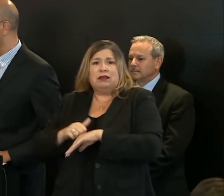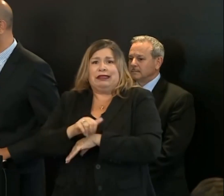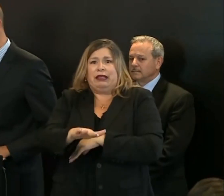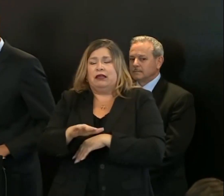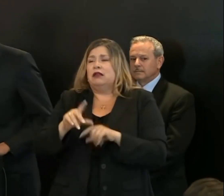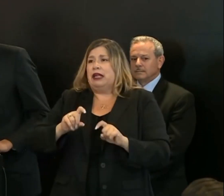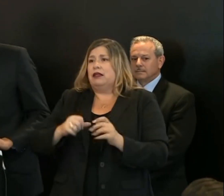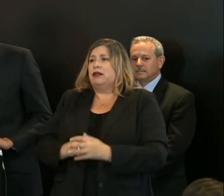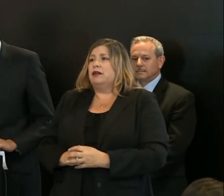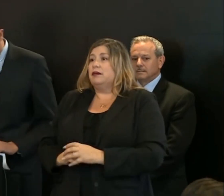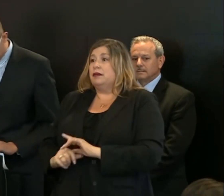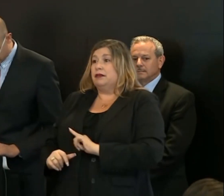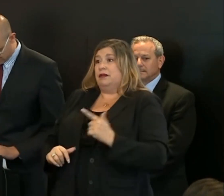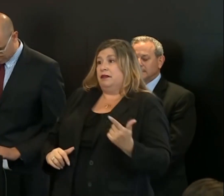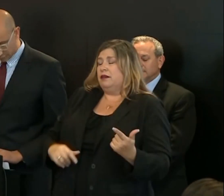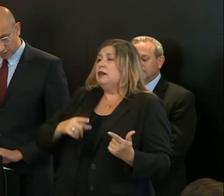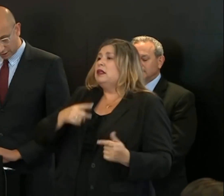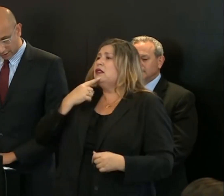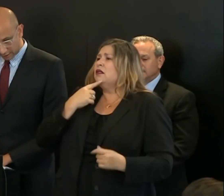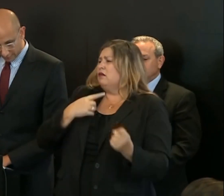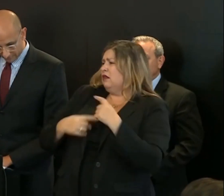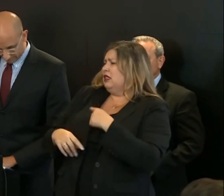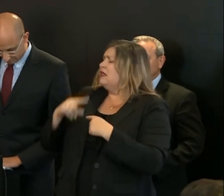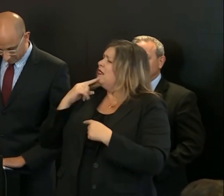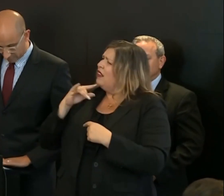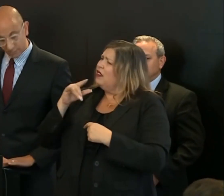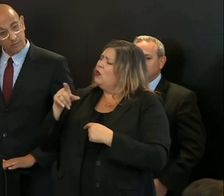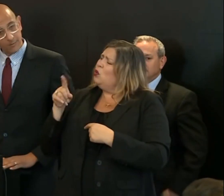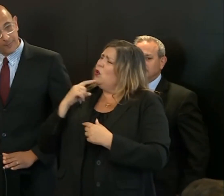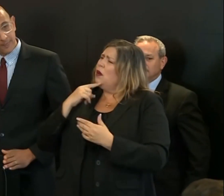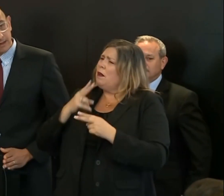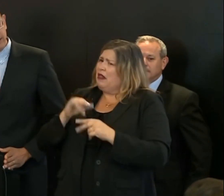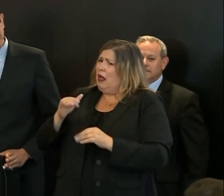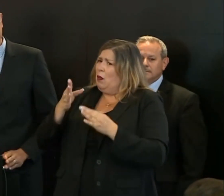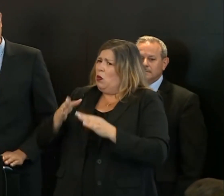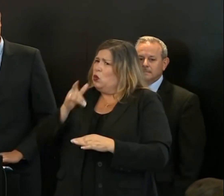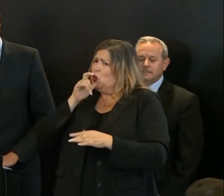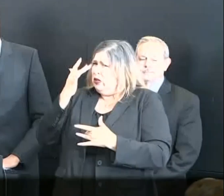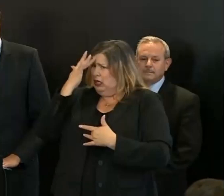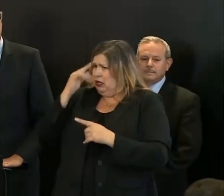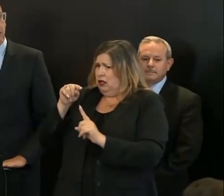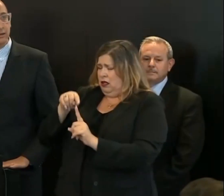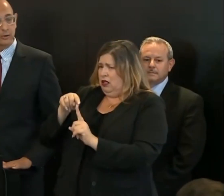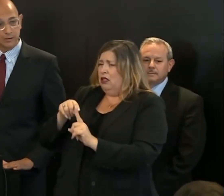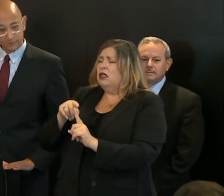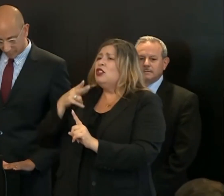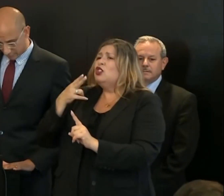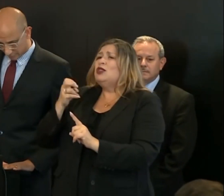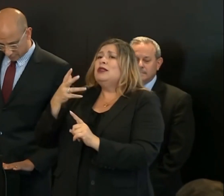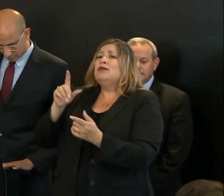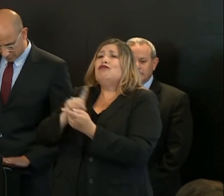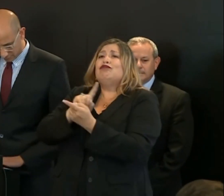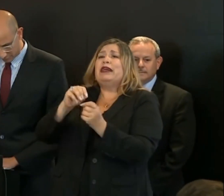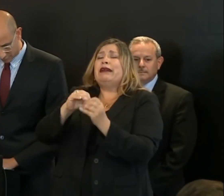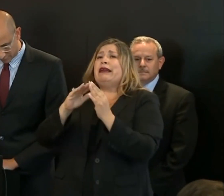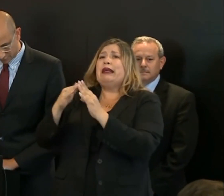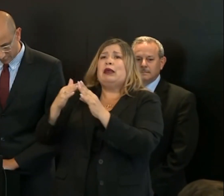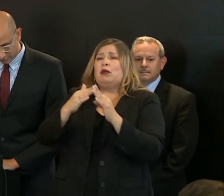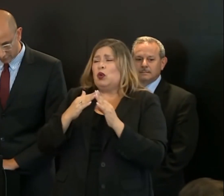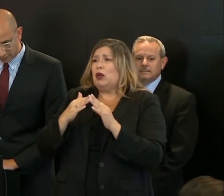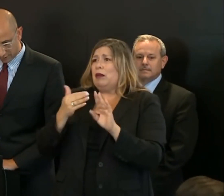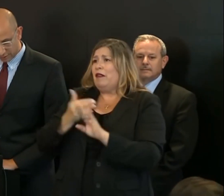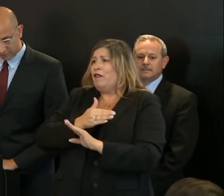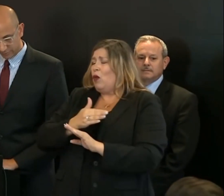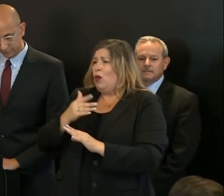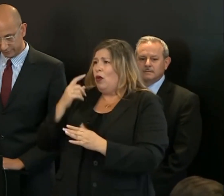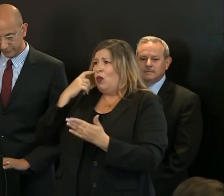it. Doctor, you mentioned that this woman spent some time in the community before she recognized any of these symptoms. What specific community are we talking